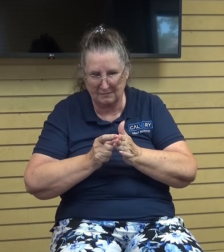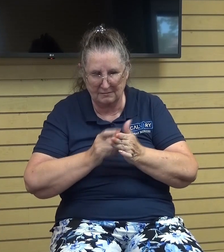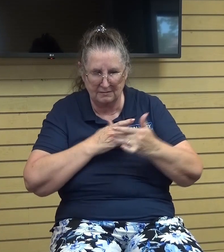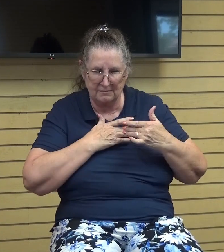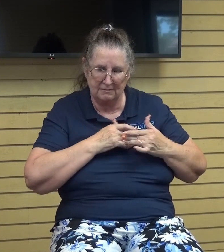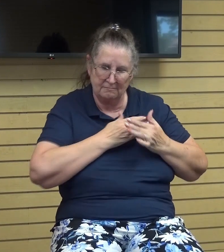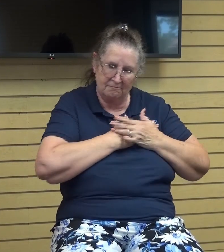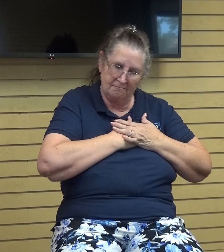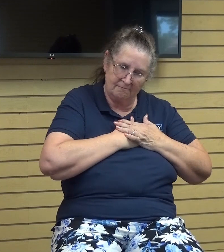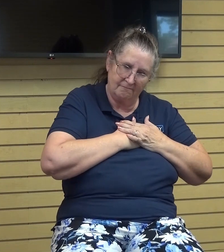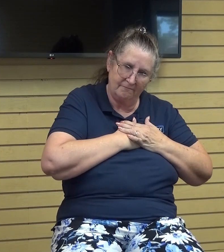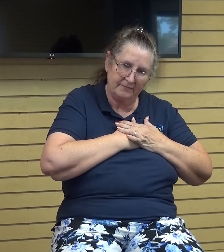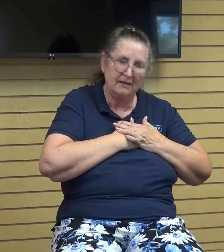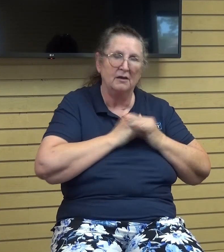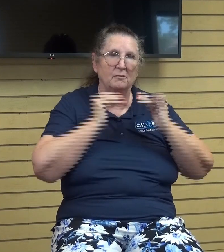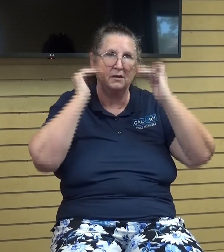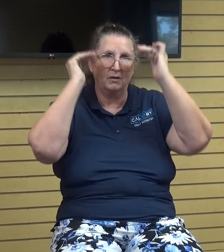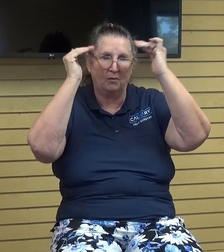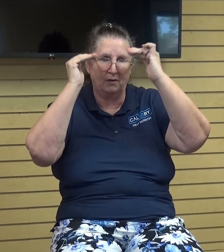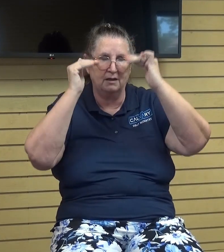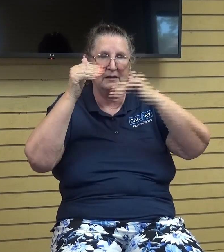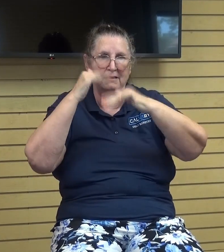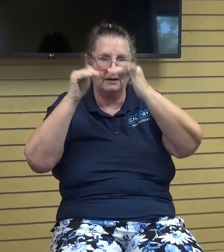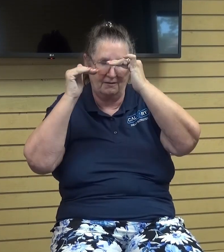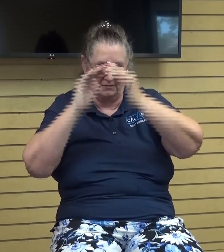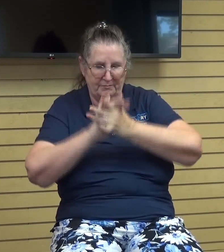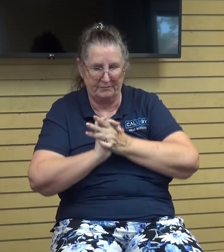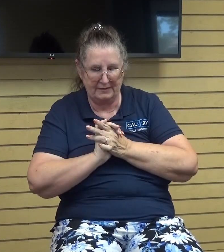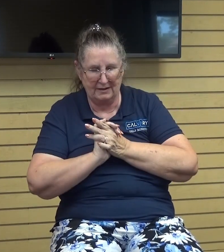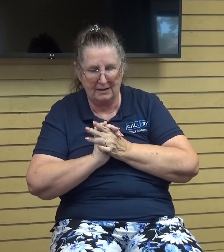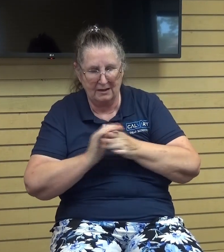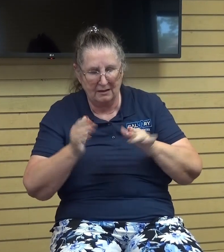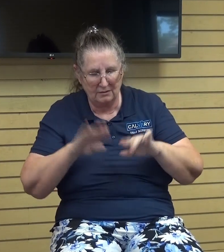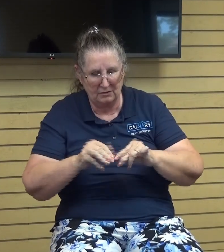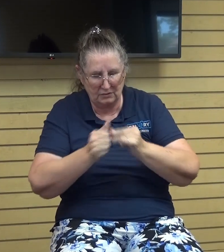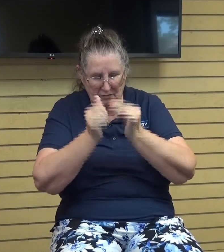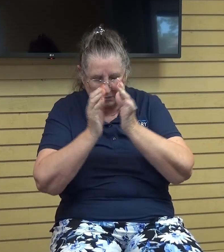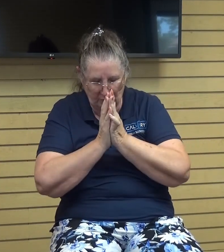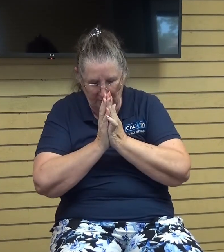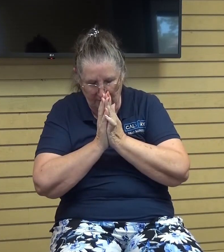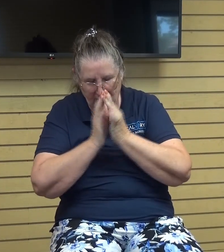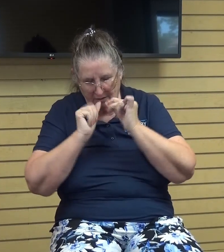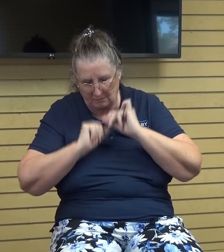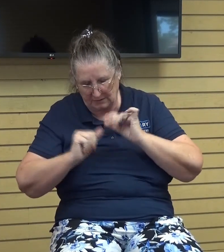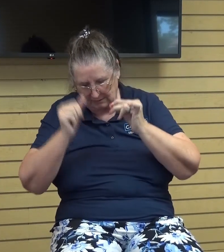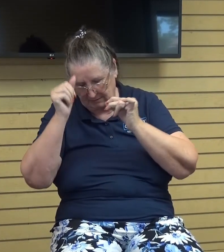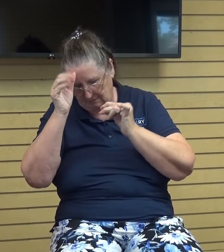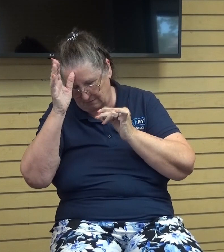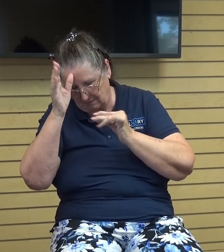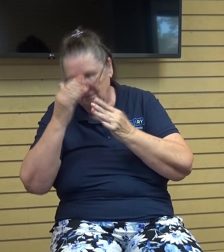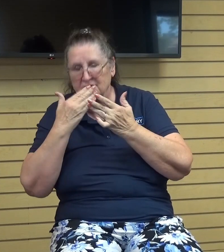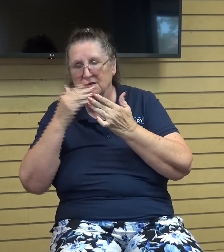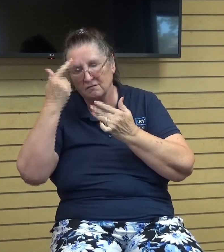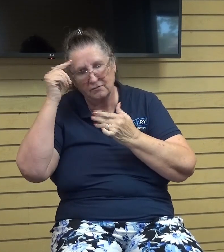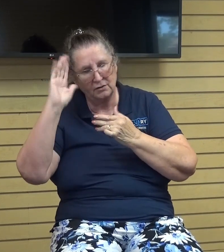can be great in the kingdom of heaven. Let me close in prayer. Blessed Father, we just thank you for your word. We thank you for the law,